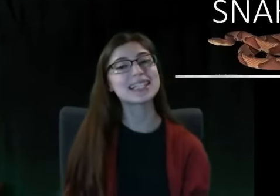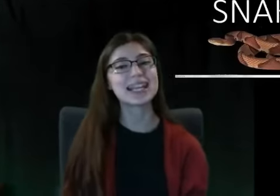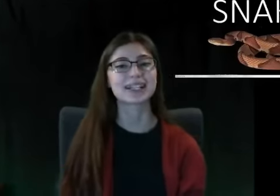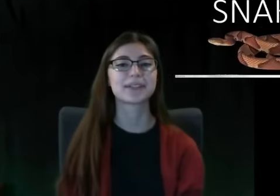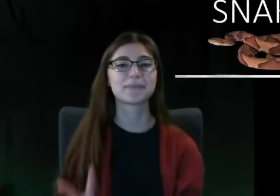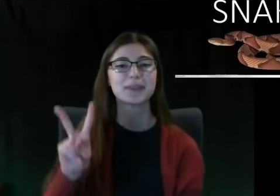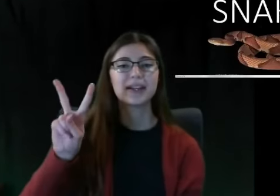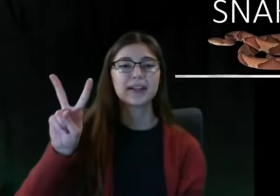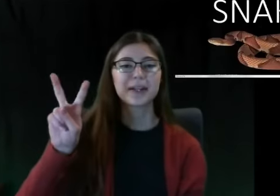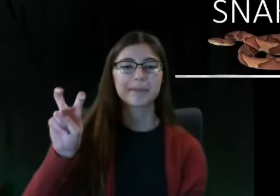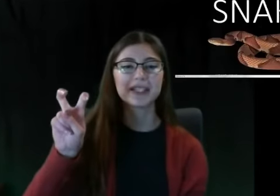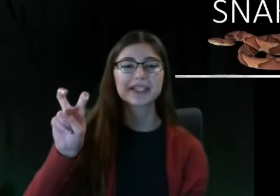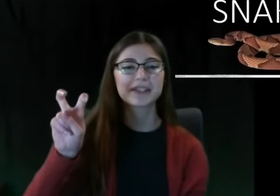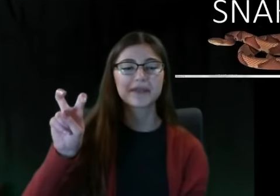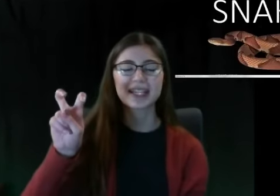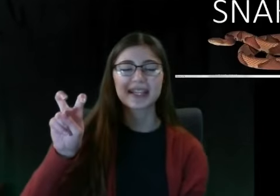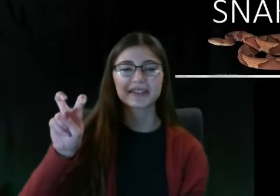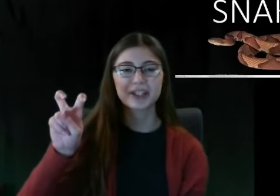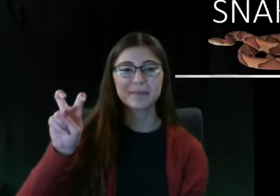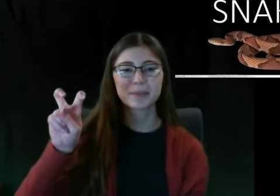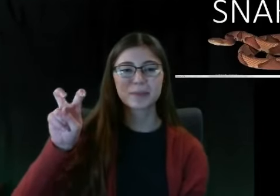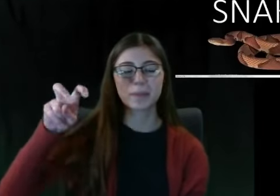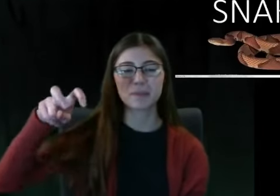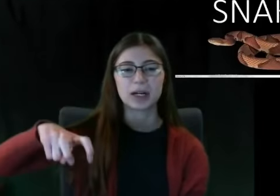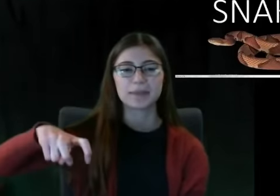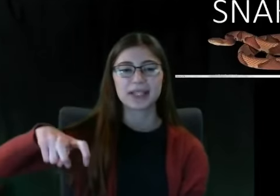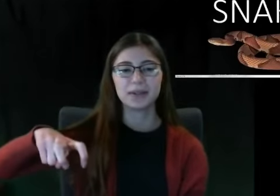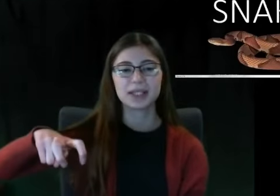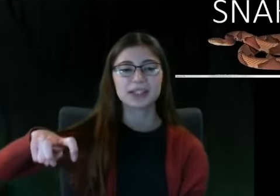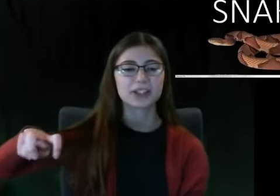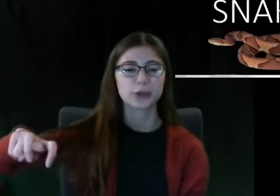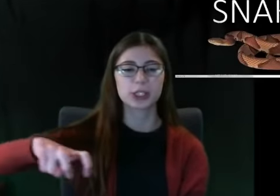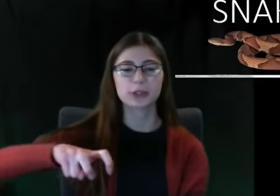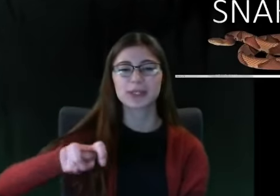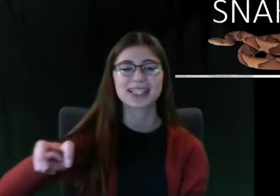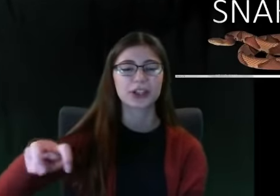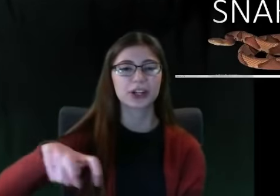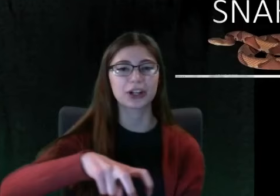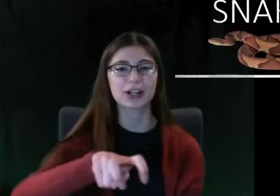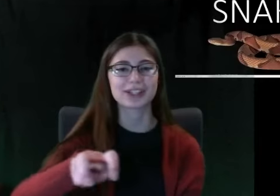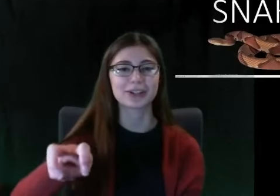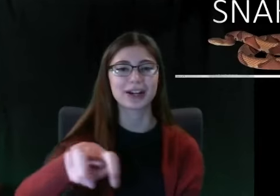Snake. A bent V hand shape. Palm down is just going to slither across the ground.